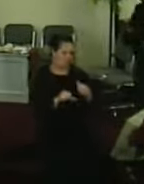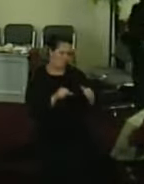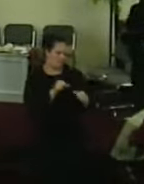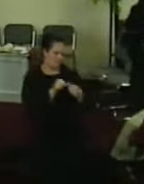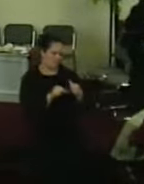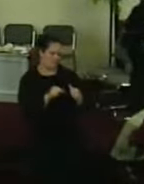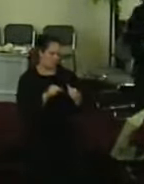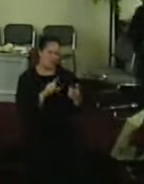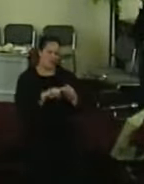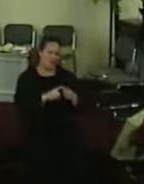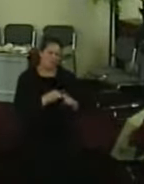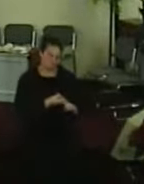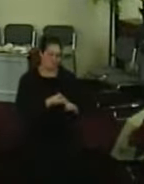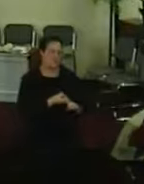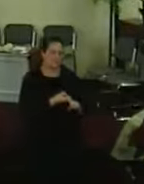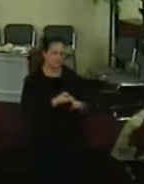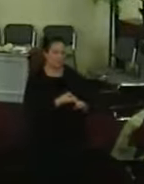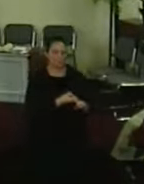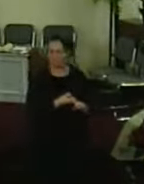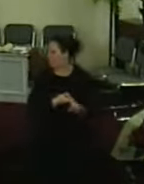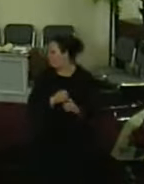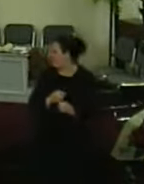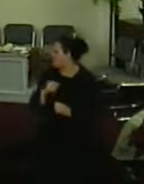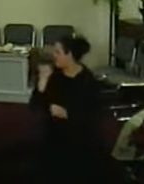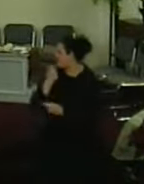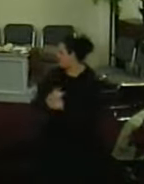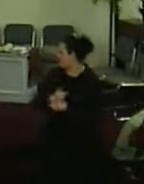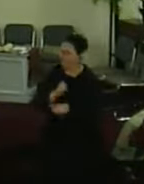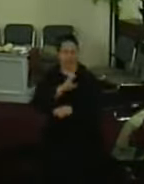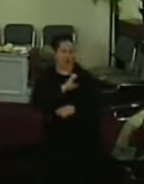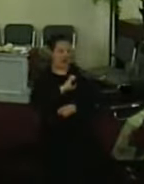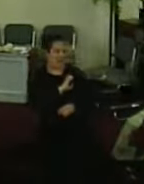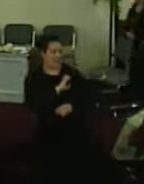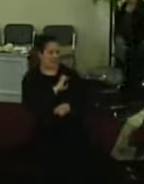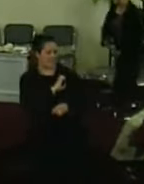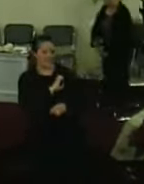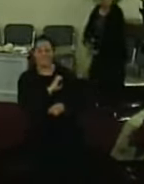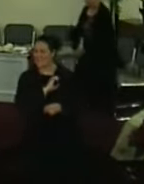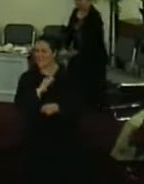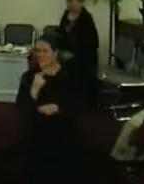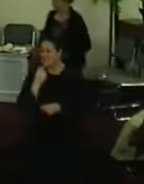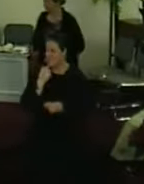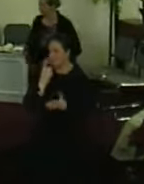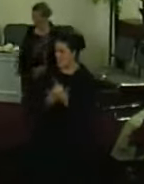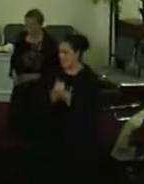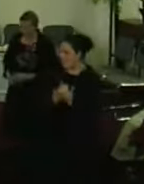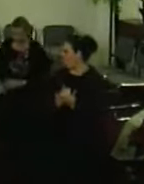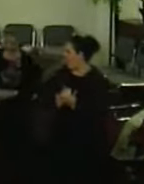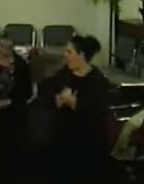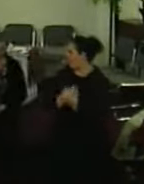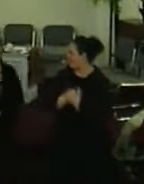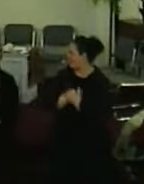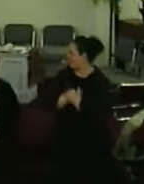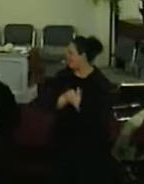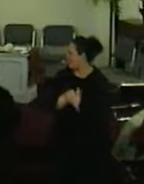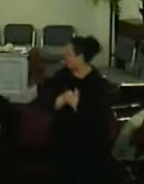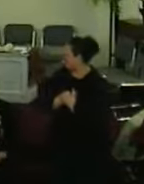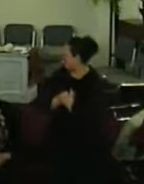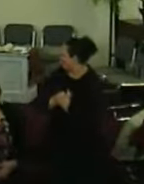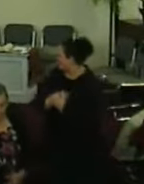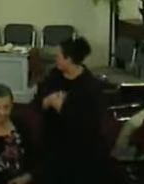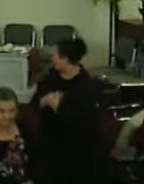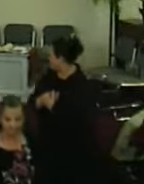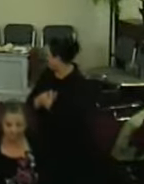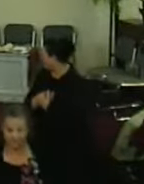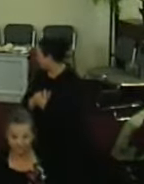And Sister Erickson, we want you to greet us first. I know you don't always get that. You can come up here or I give you a mic, either way.